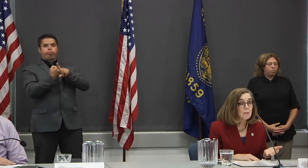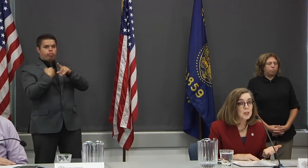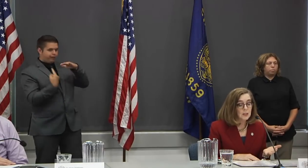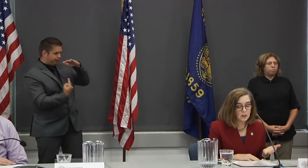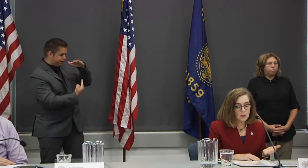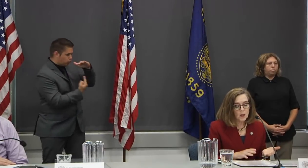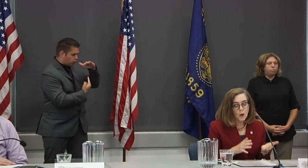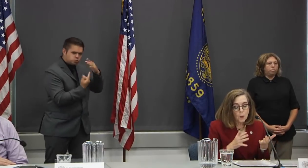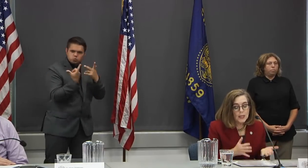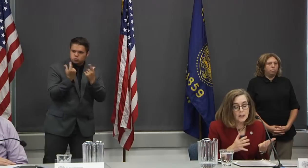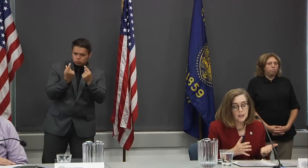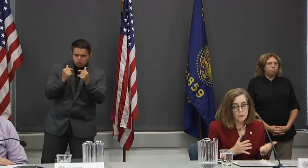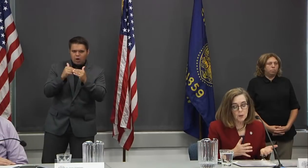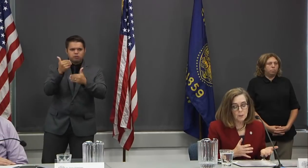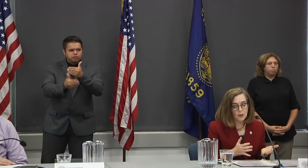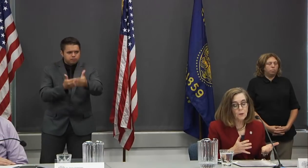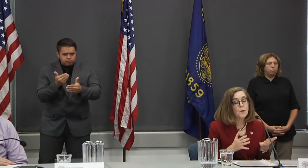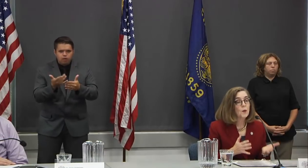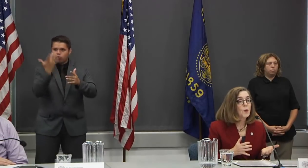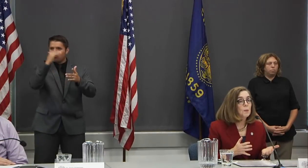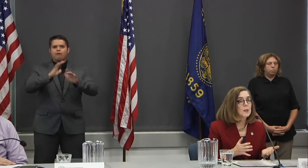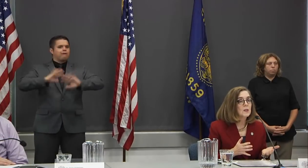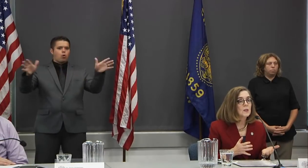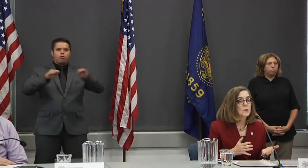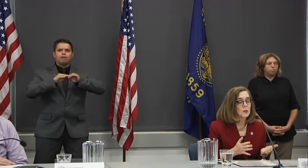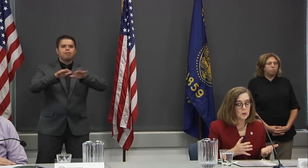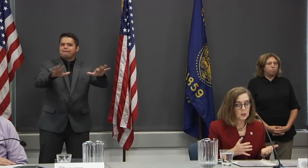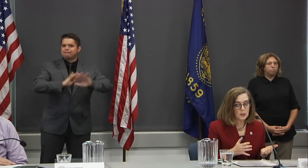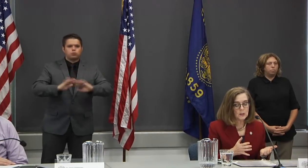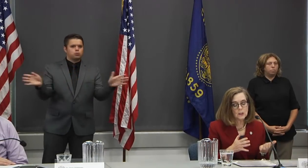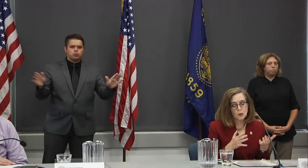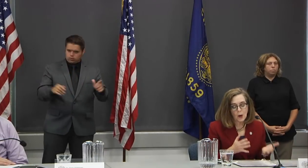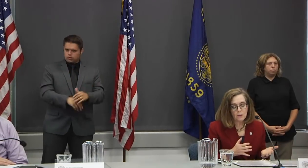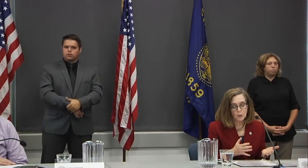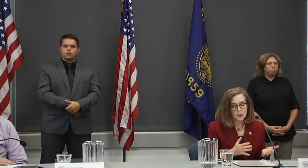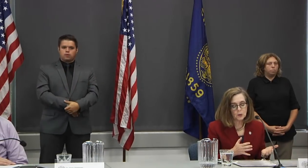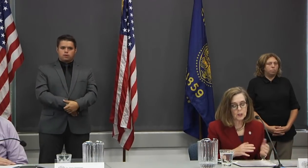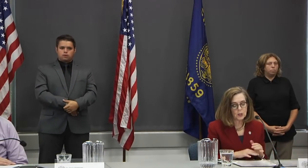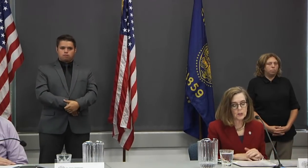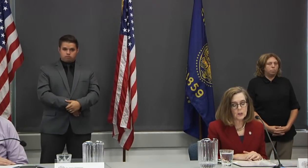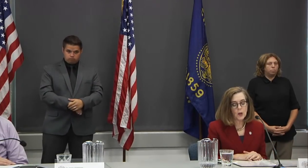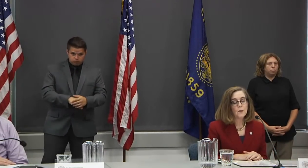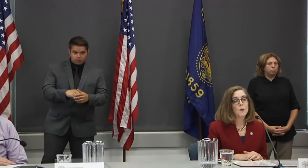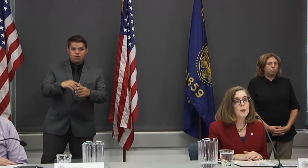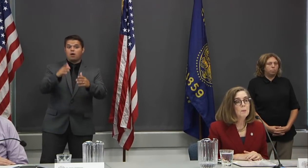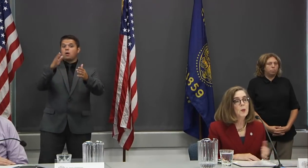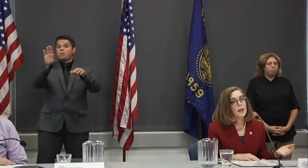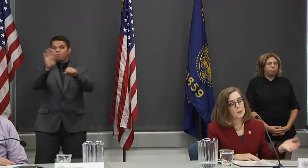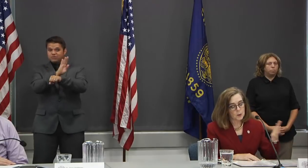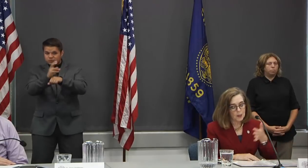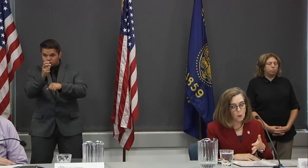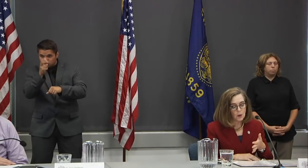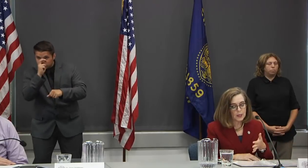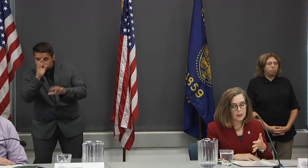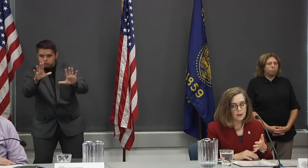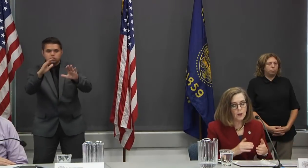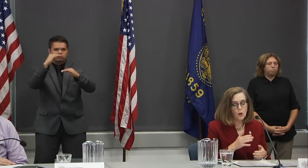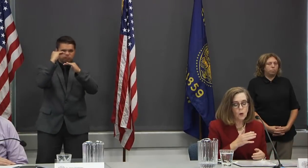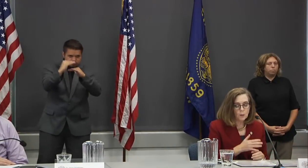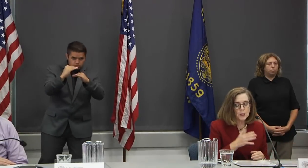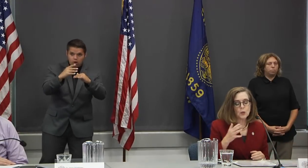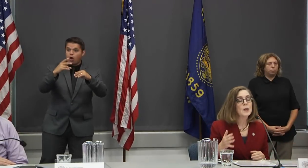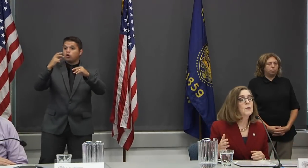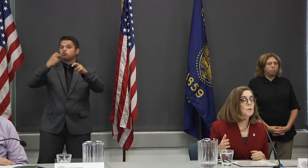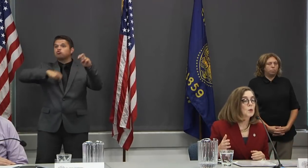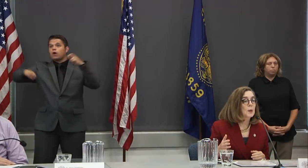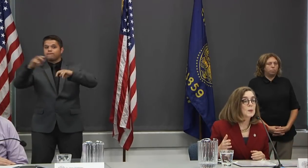other option, we can implement further business restrictions and travel restrictions for people entering Oregon